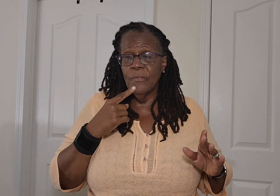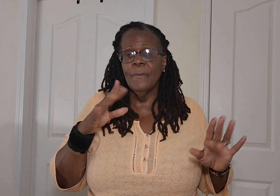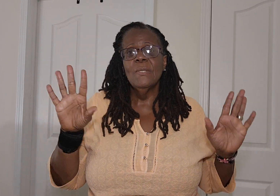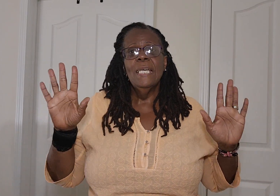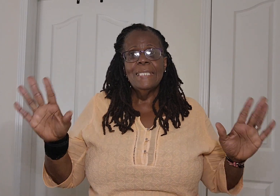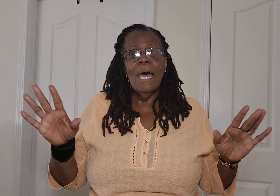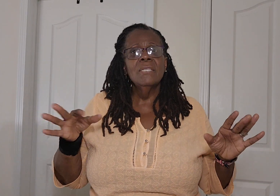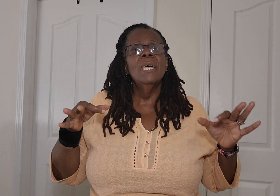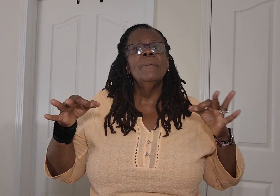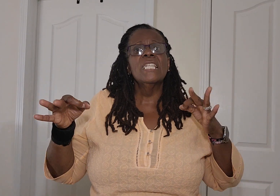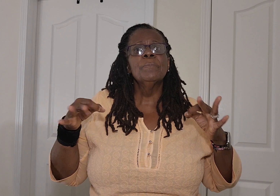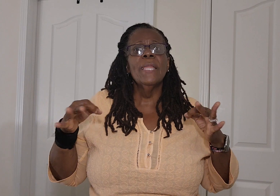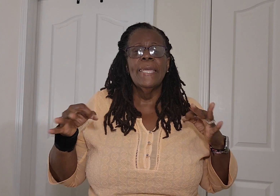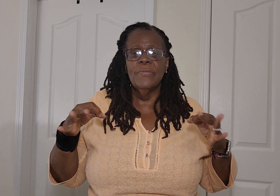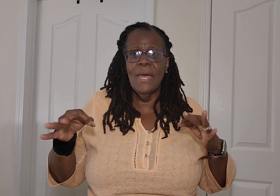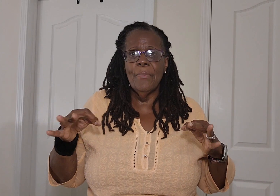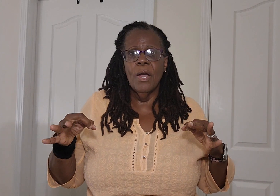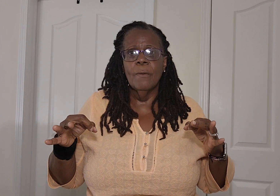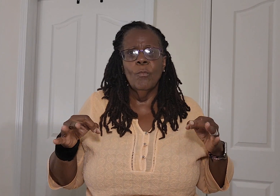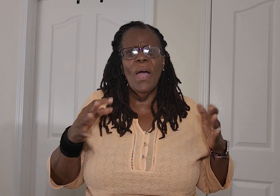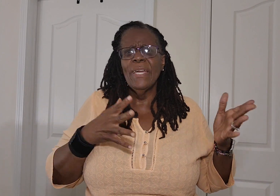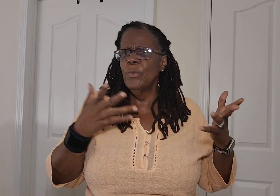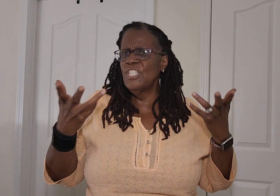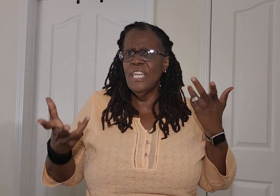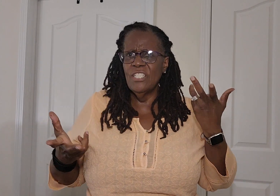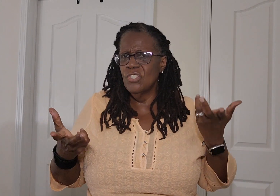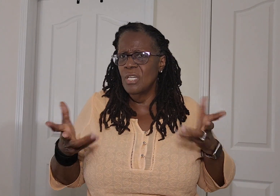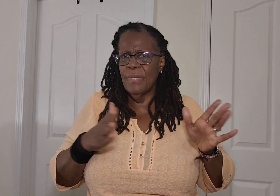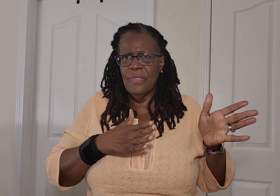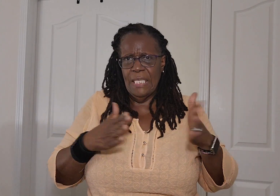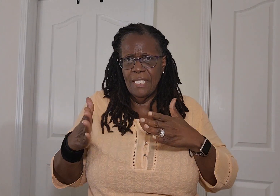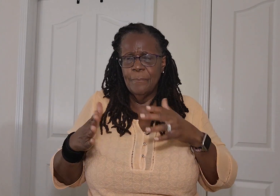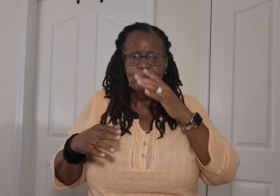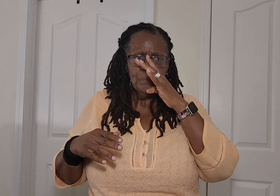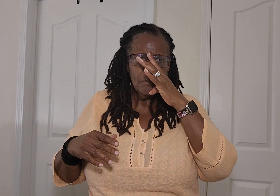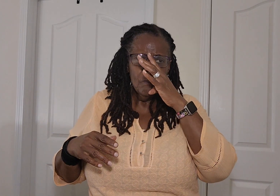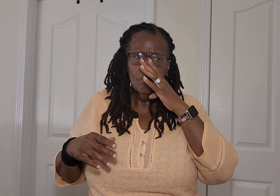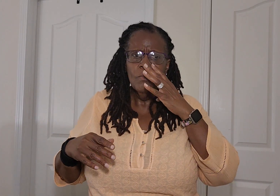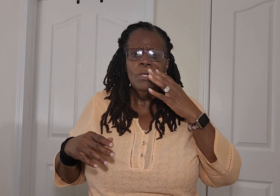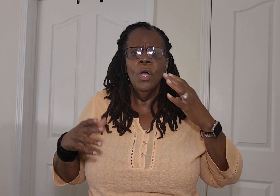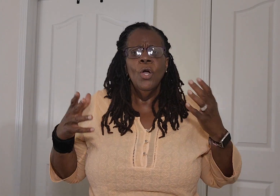them. Now, let me explain that part. Why are we changing up at the end?